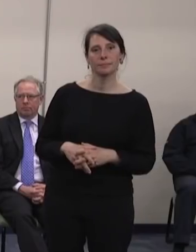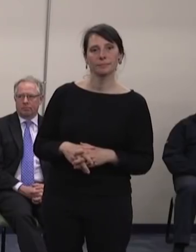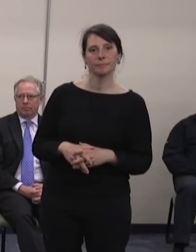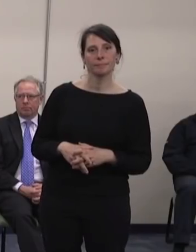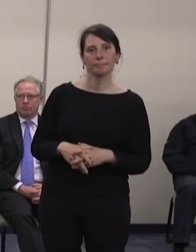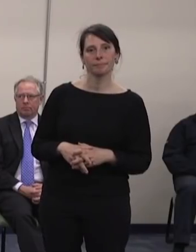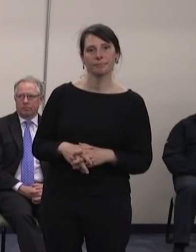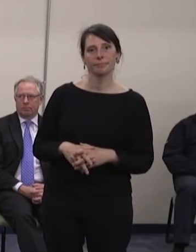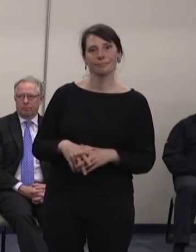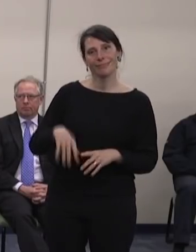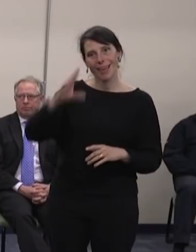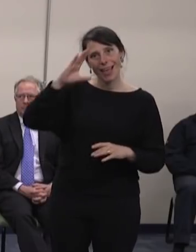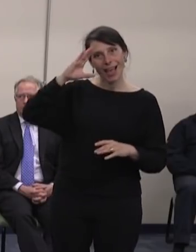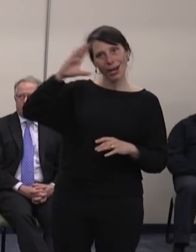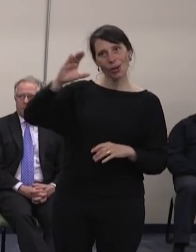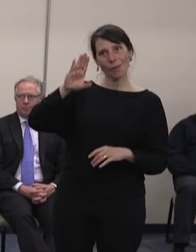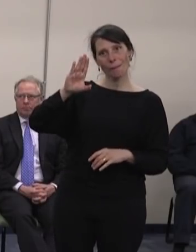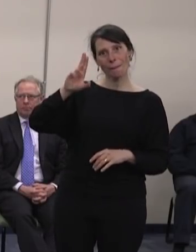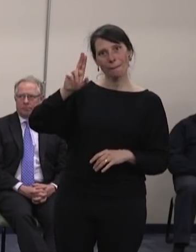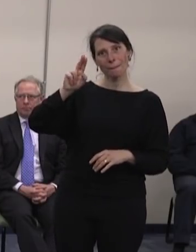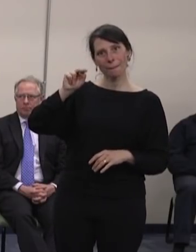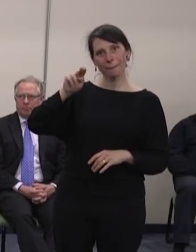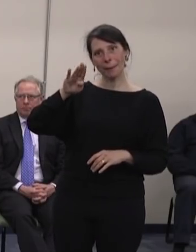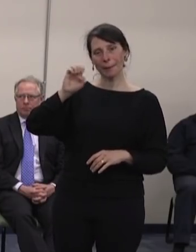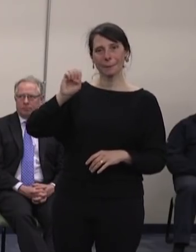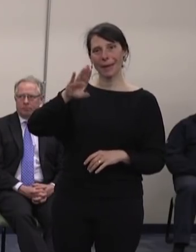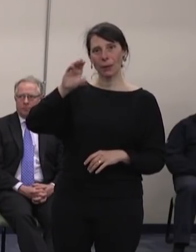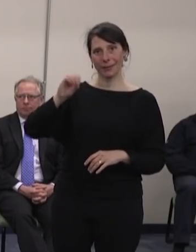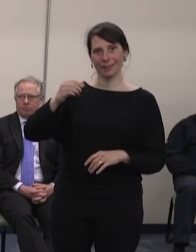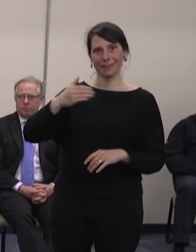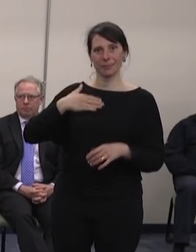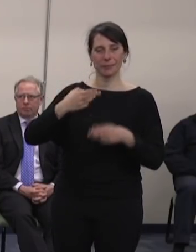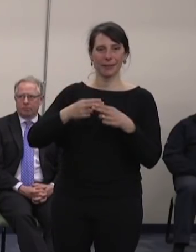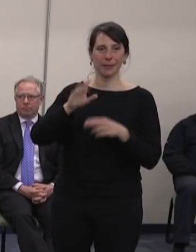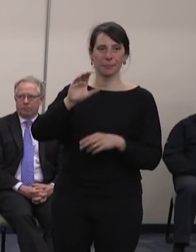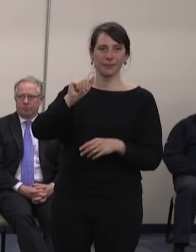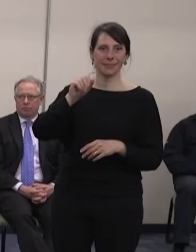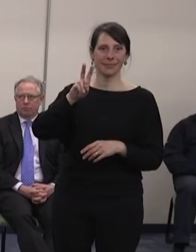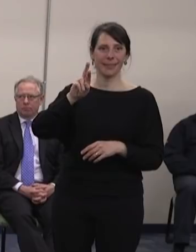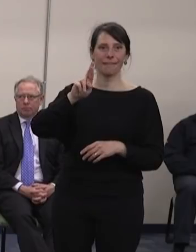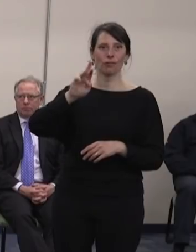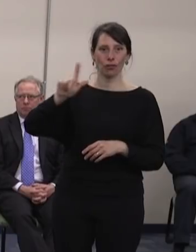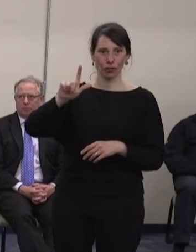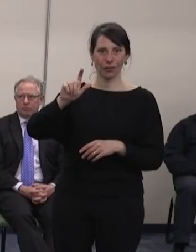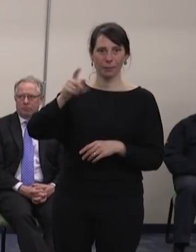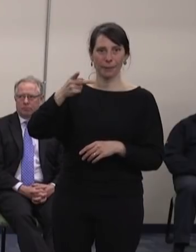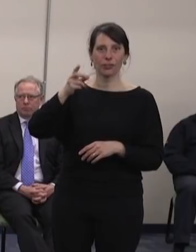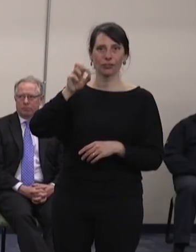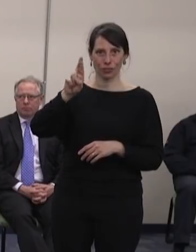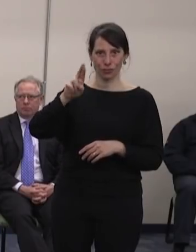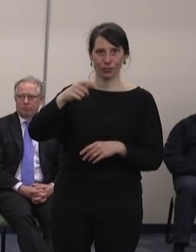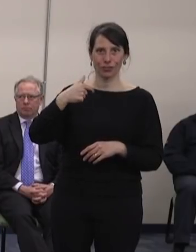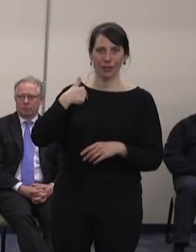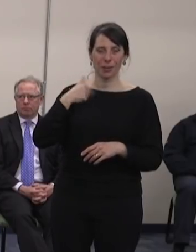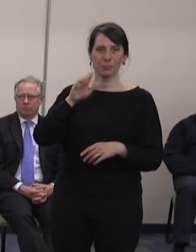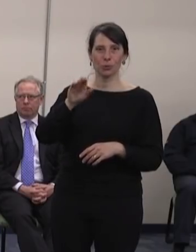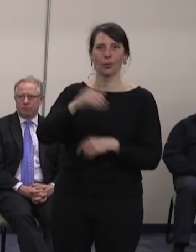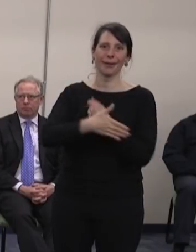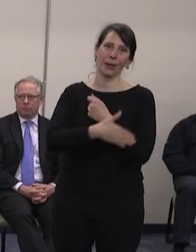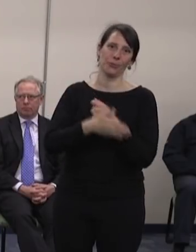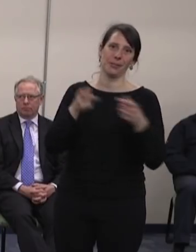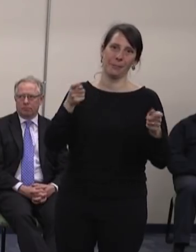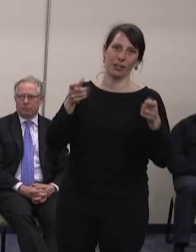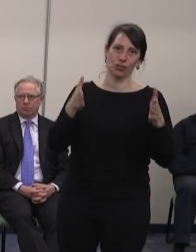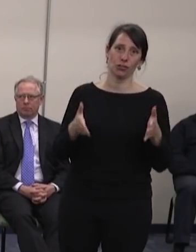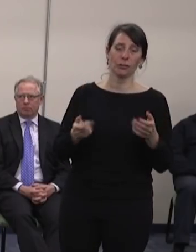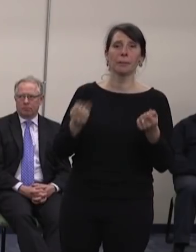Hello, Buncombe County. I'm your county manager, Avril Pinder. Many of you are watching this from your home,